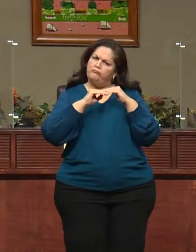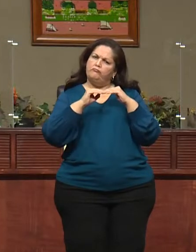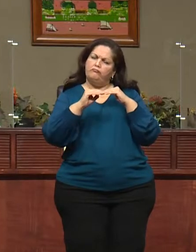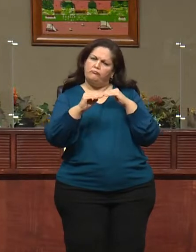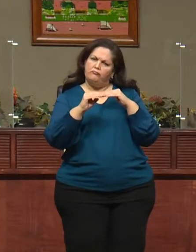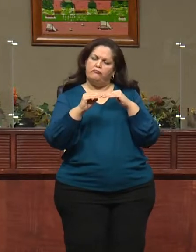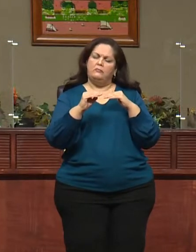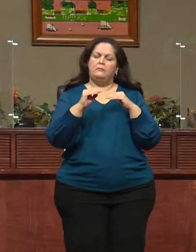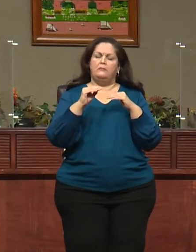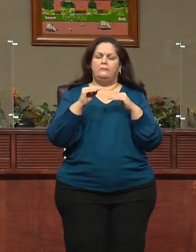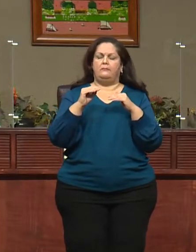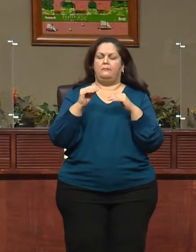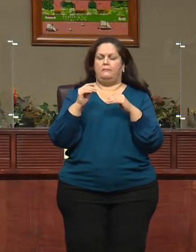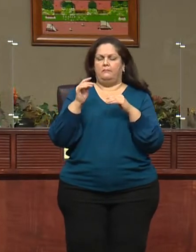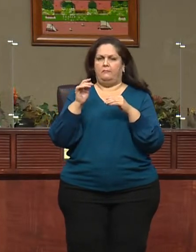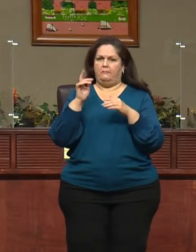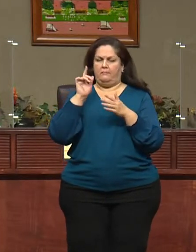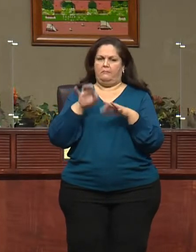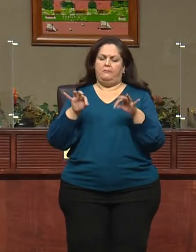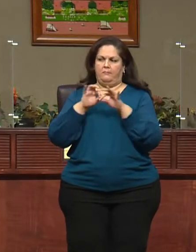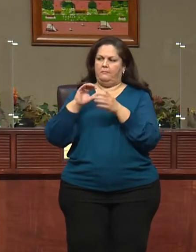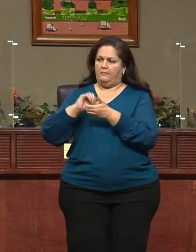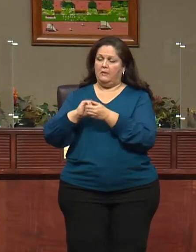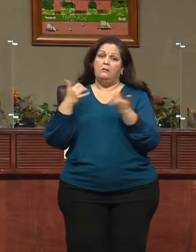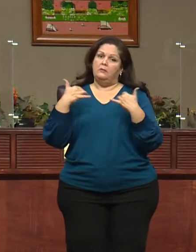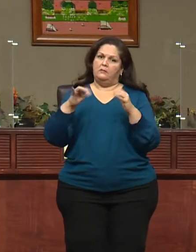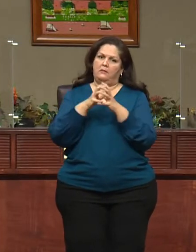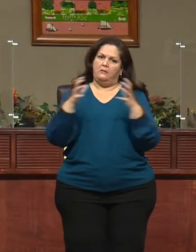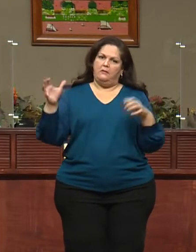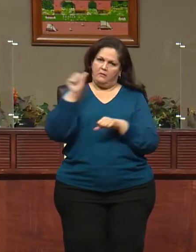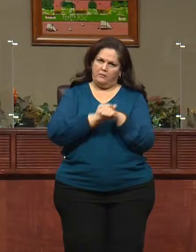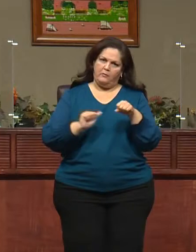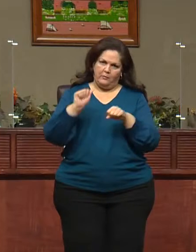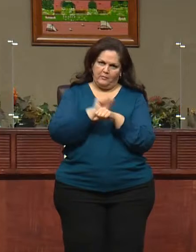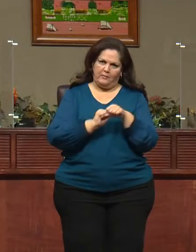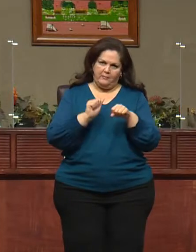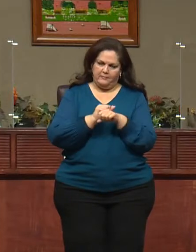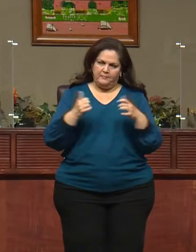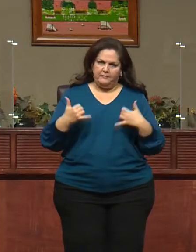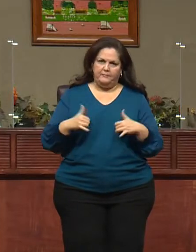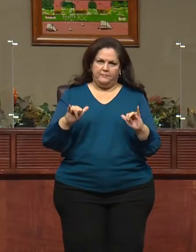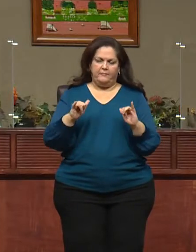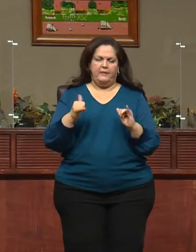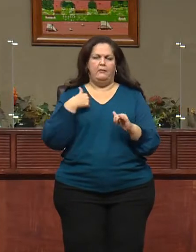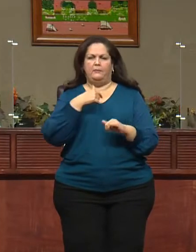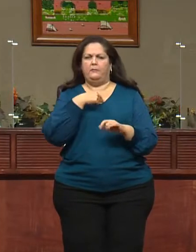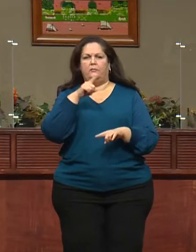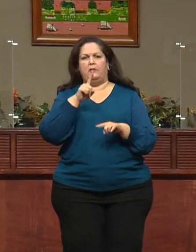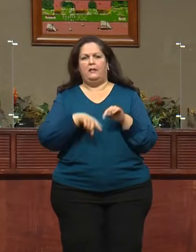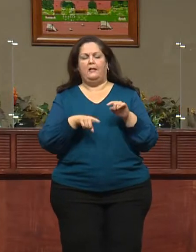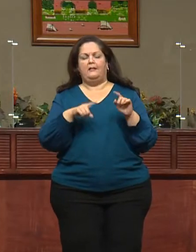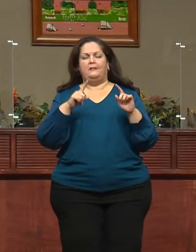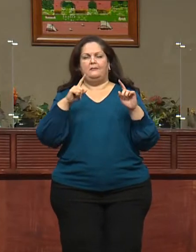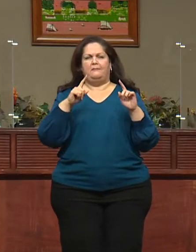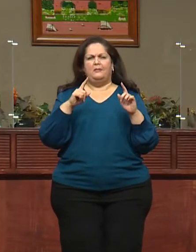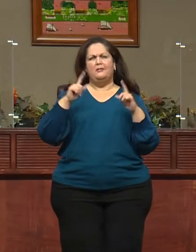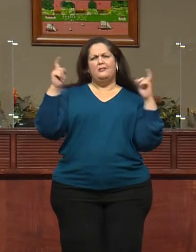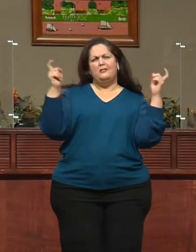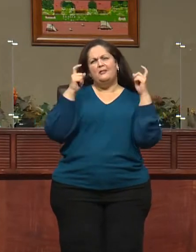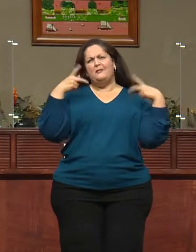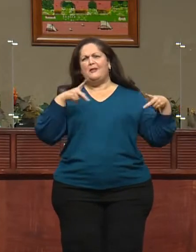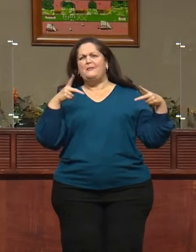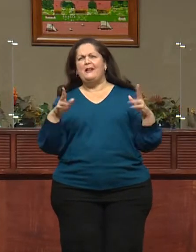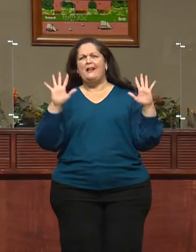within our community. We still have a lot of work to do, so we can't sit back and celebrate too much